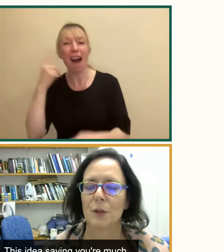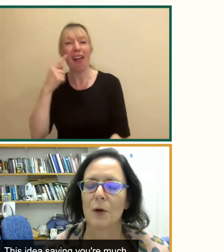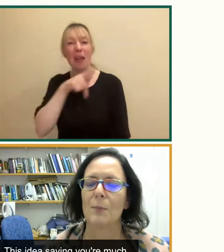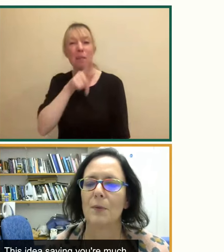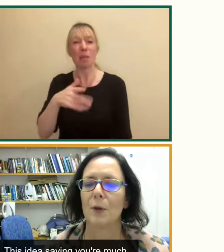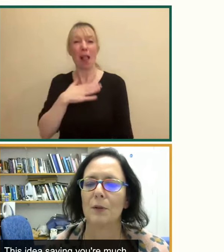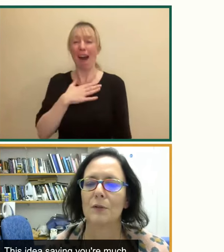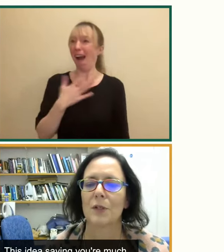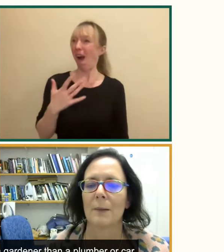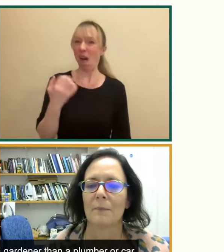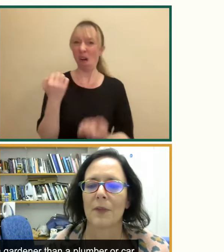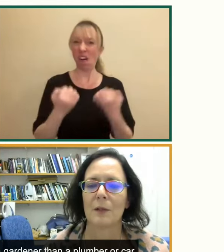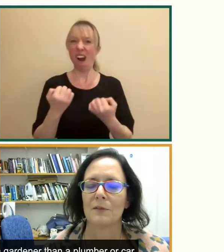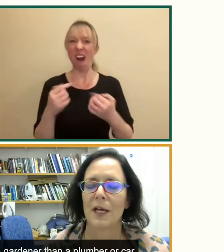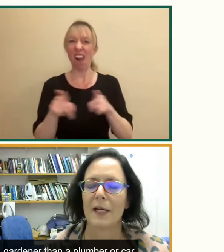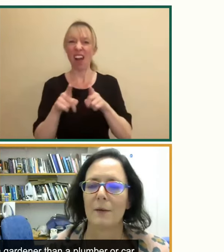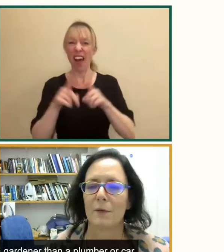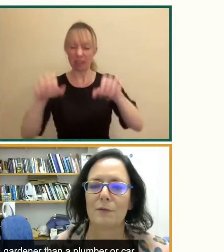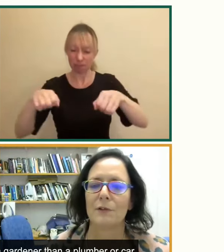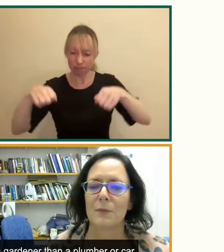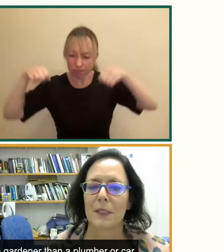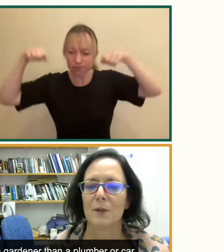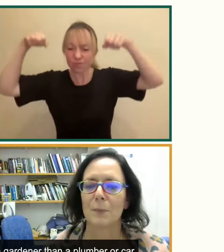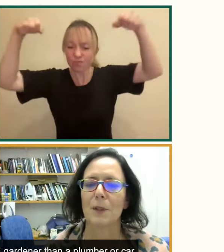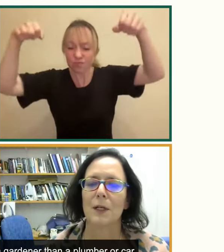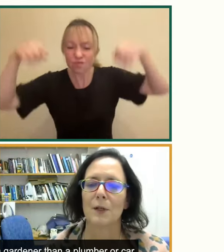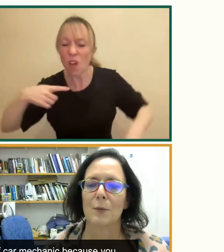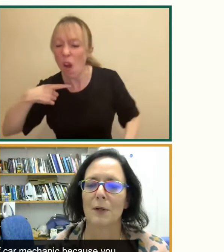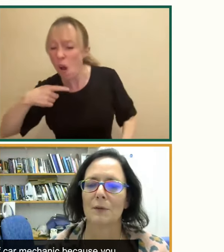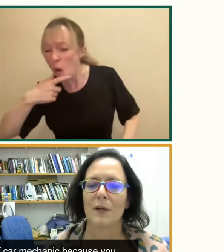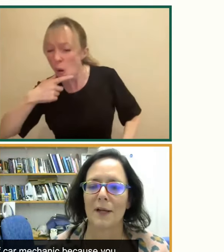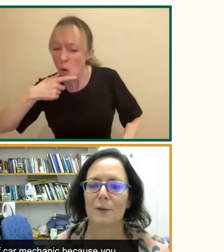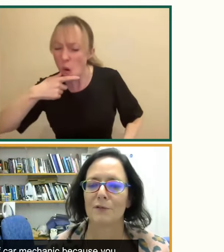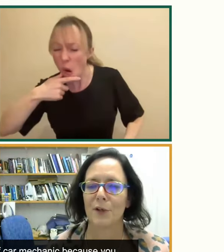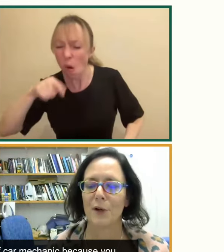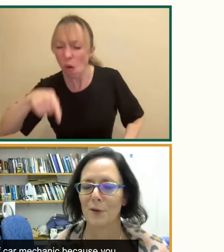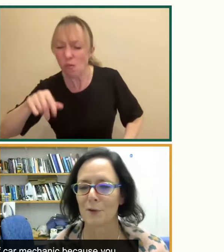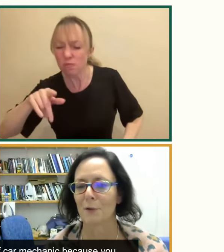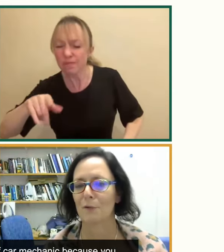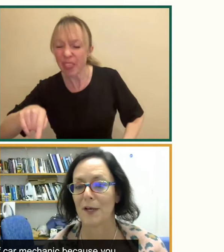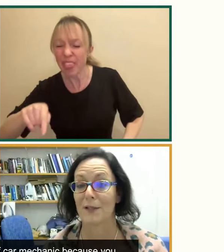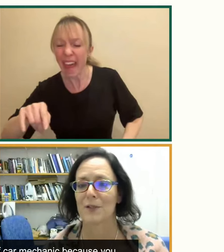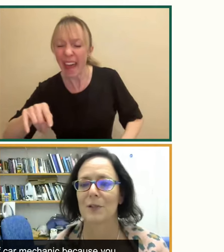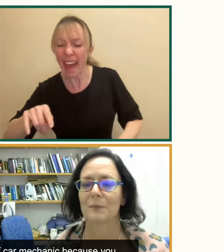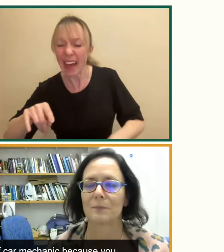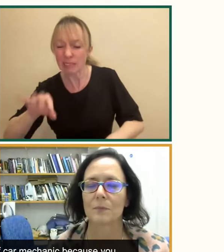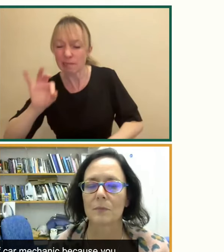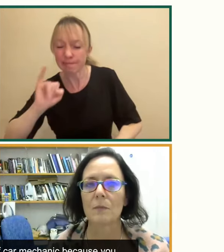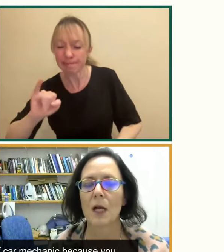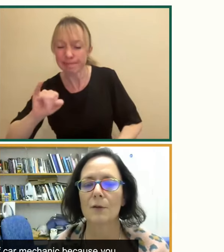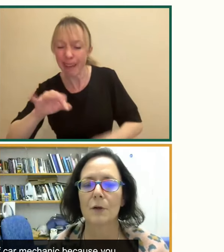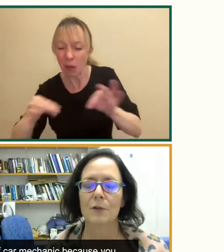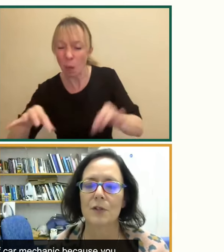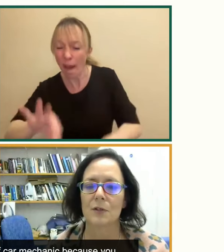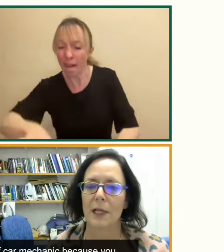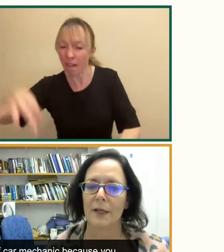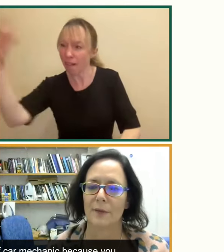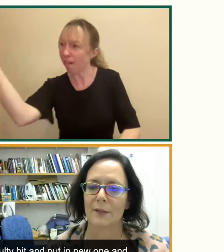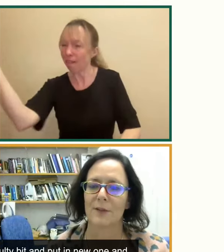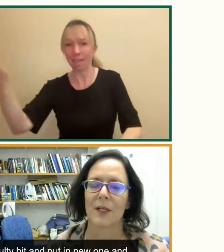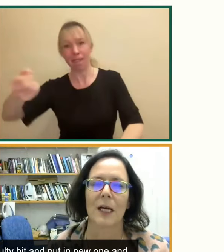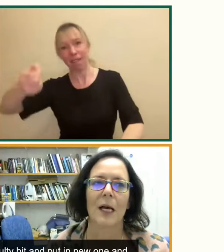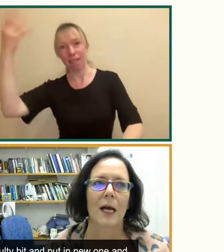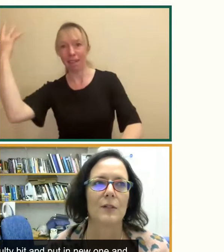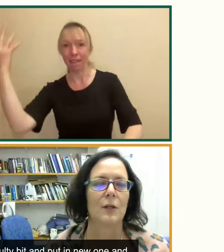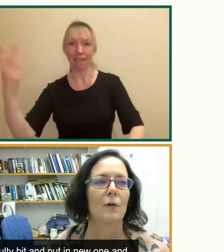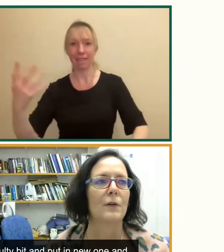because you'll open the hood, you'll take out the faulty bit, you'll pull in a new one, and off you go, you're all fixed. And of course, it's not